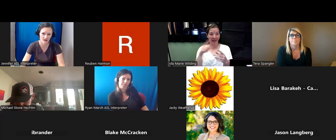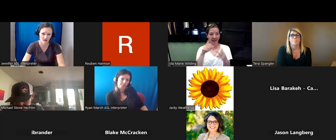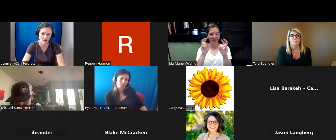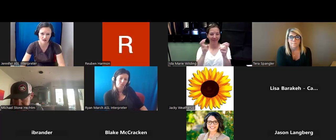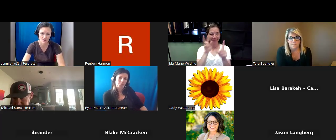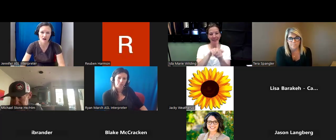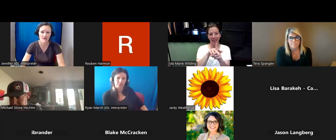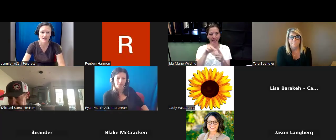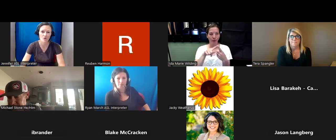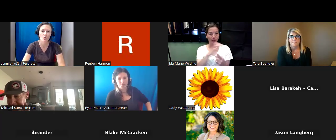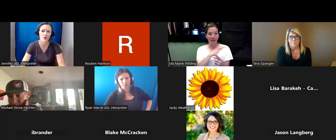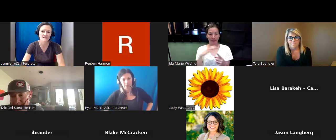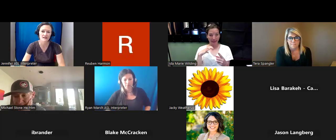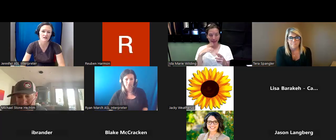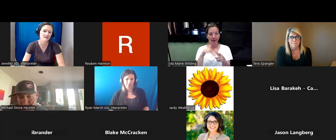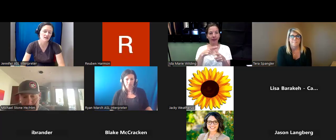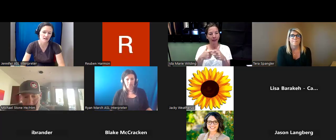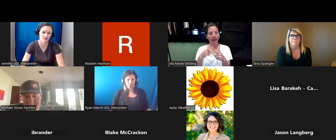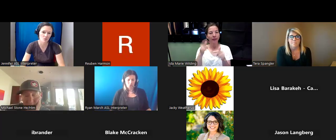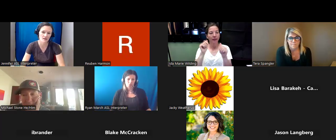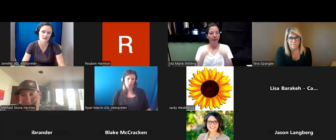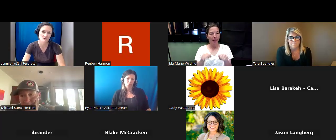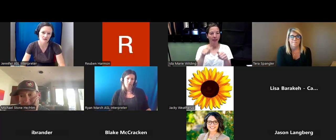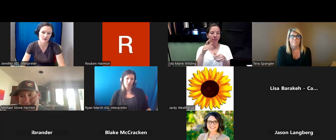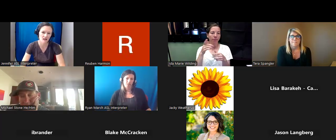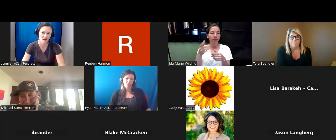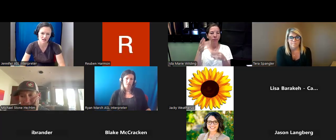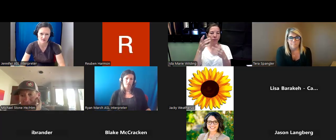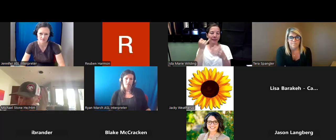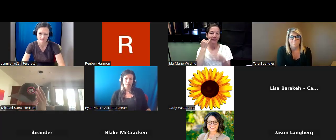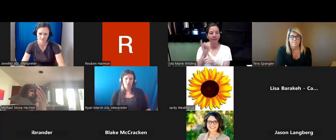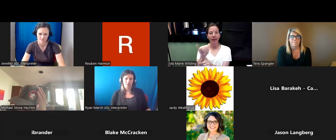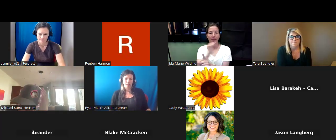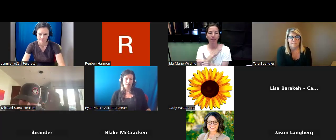participate in. And then once they are assigned, if you will, to a committee,